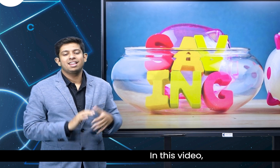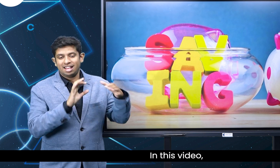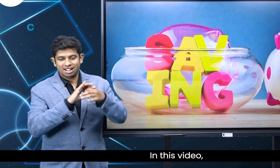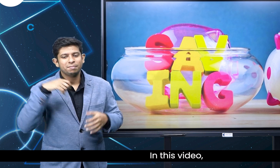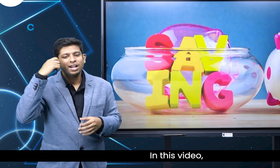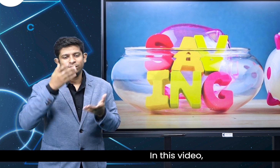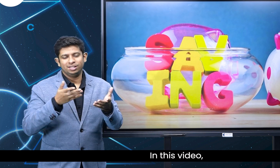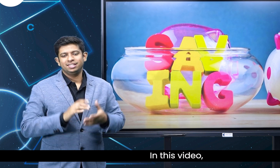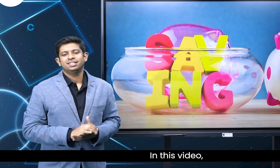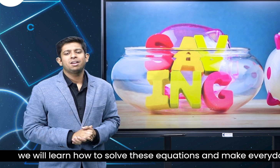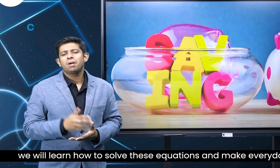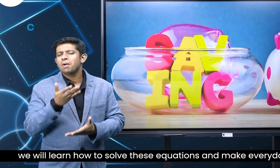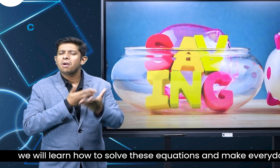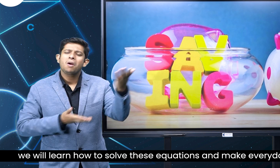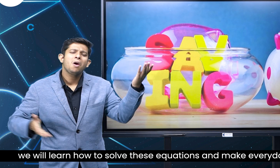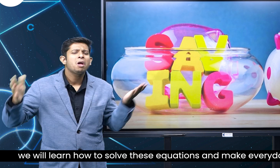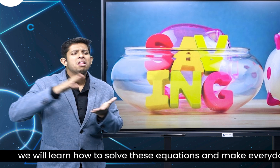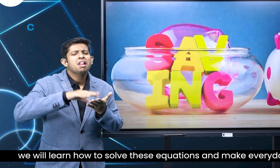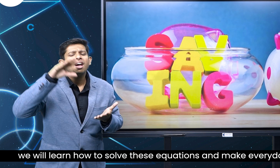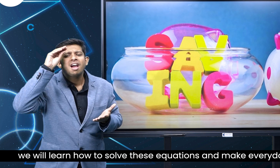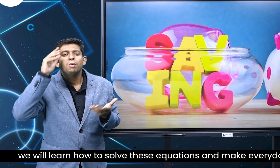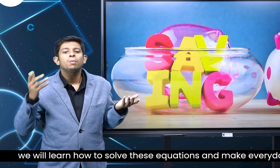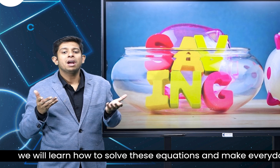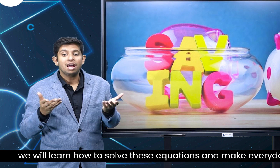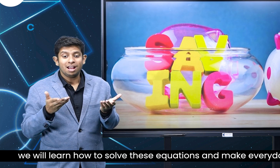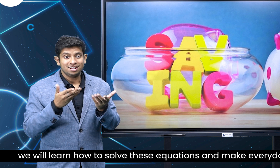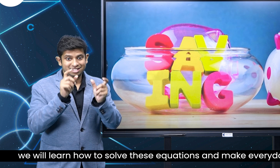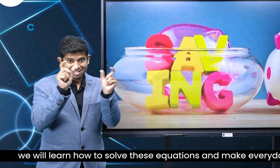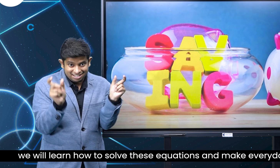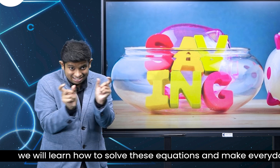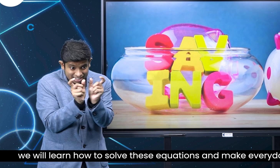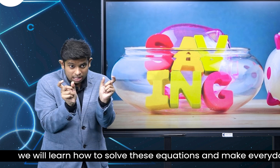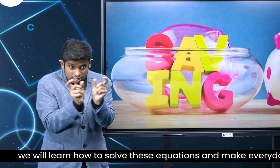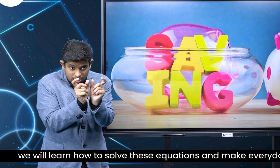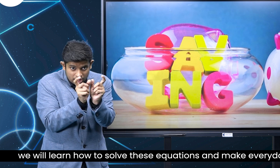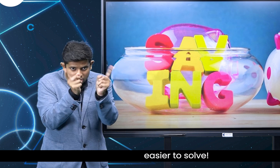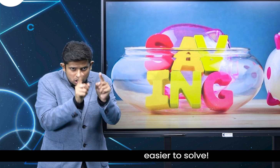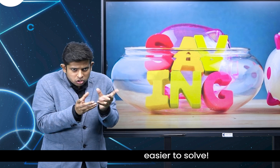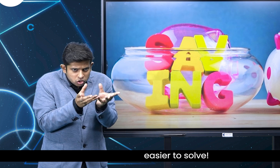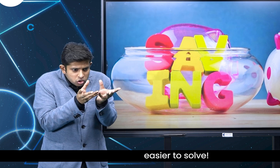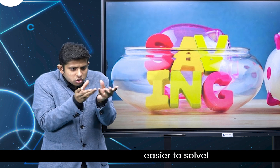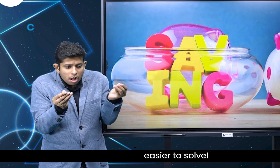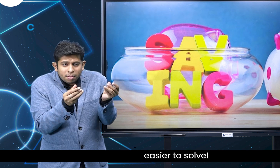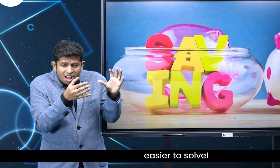In this video, we will learn how to solve these equations and make everyday problems easier to solve.